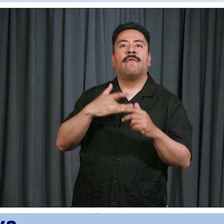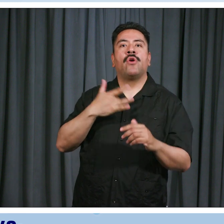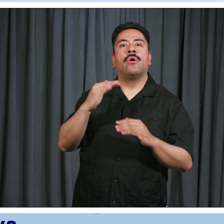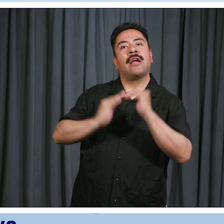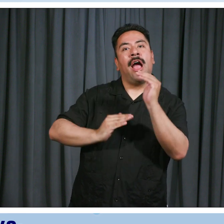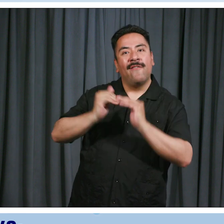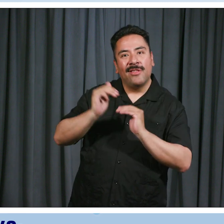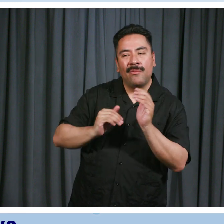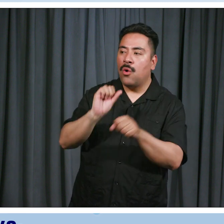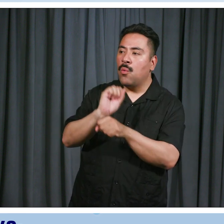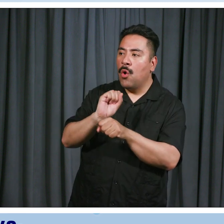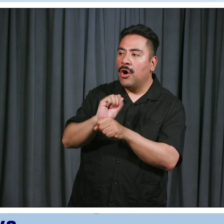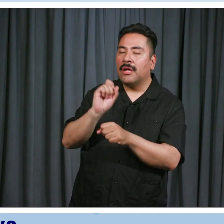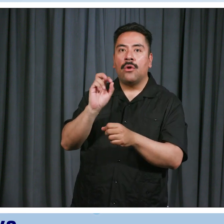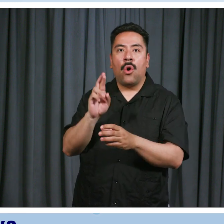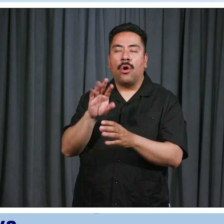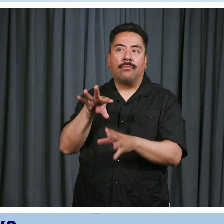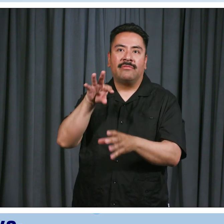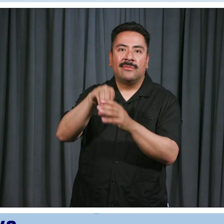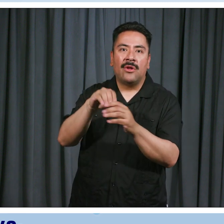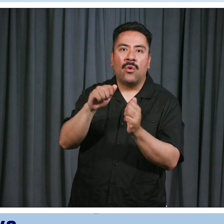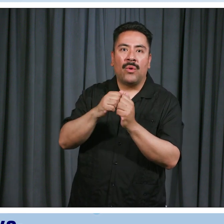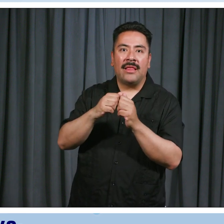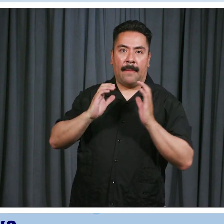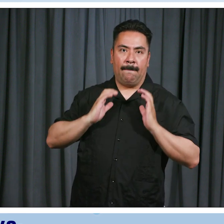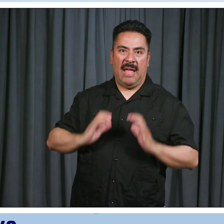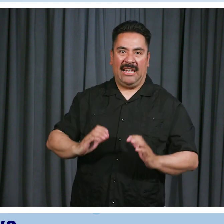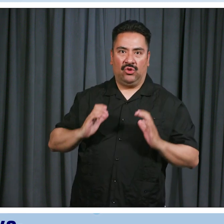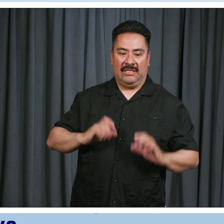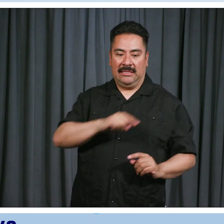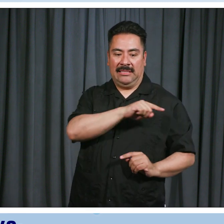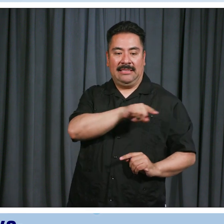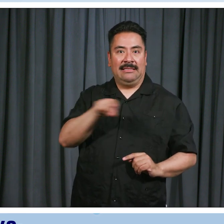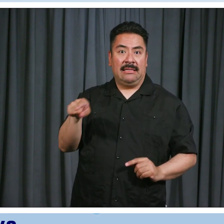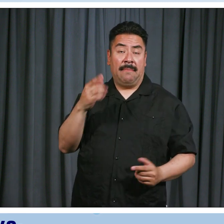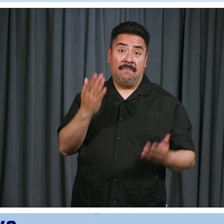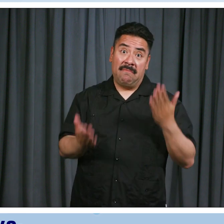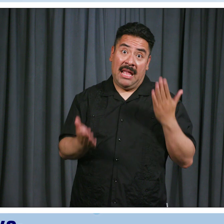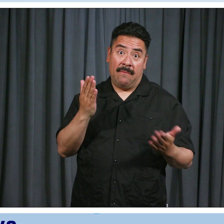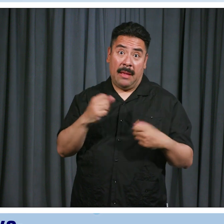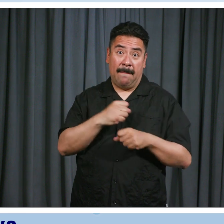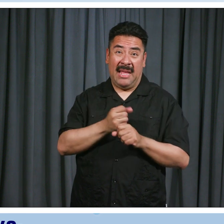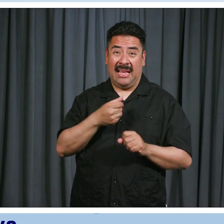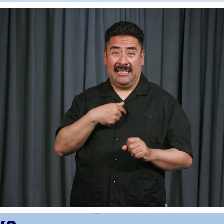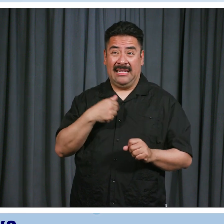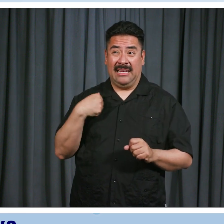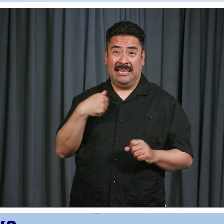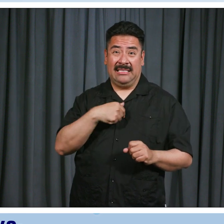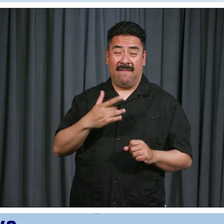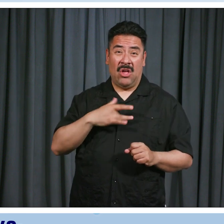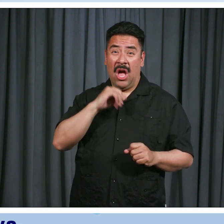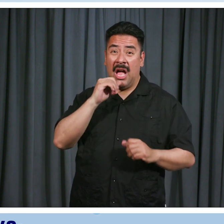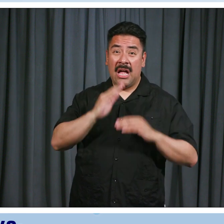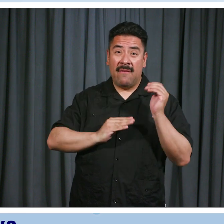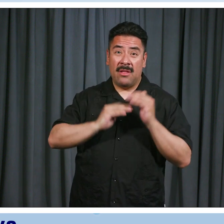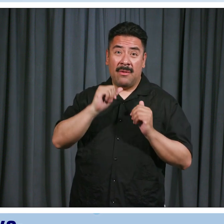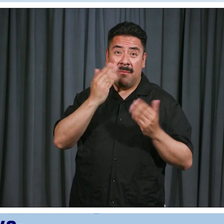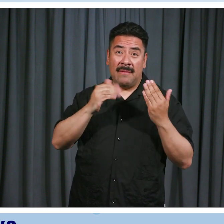with or participating in supporting patrons who may make us feel uncomfortable because we don't have enough